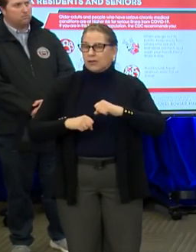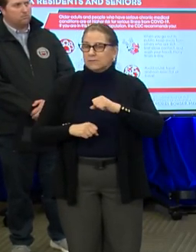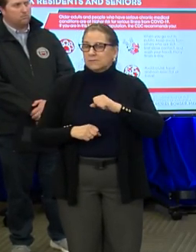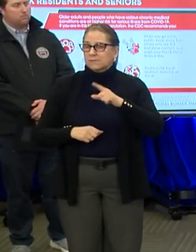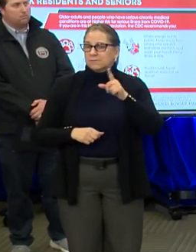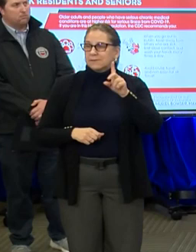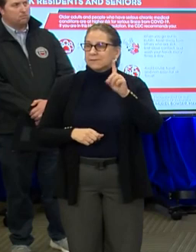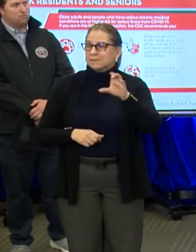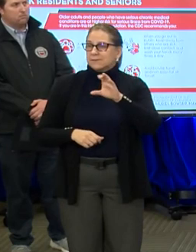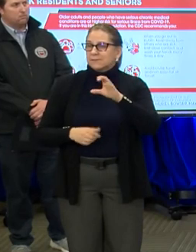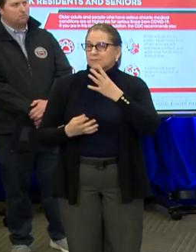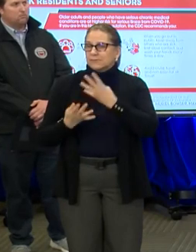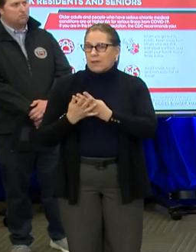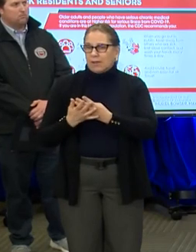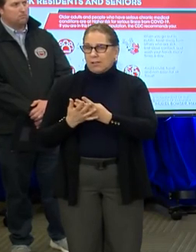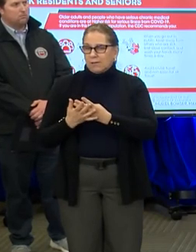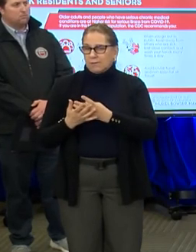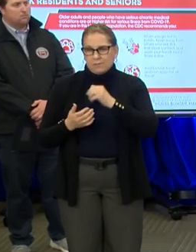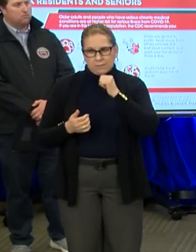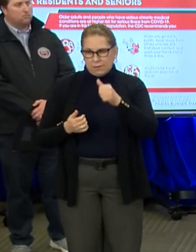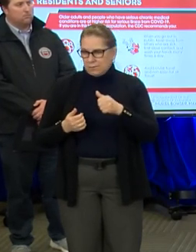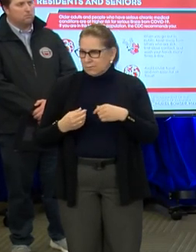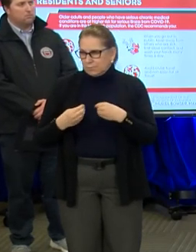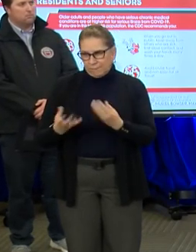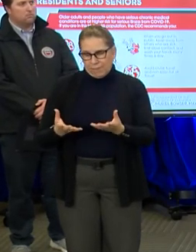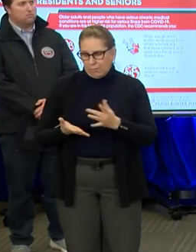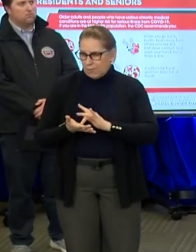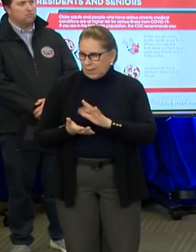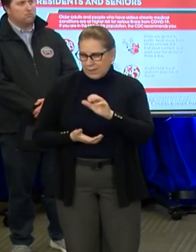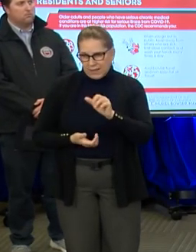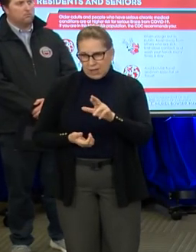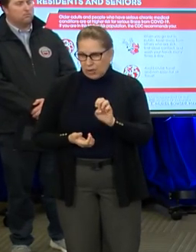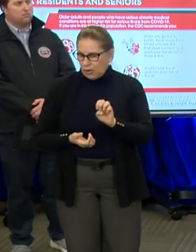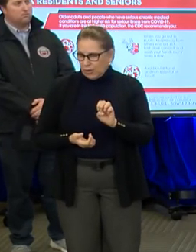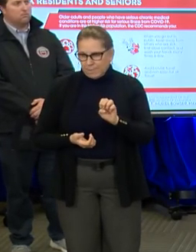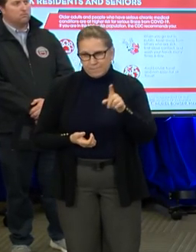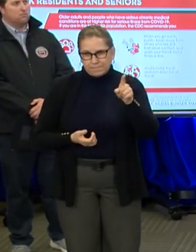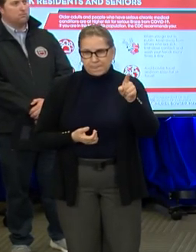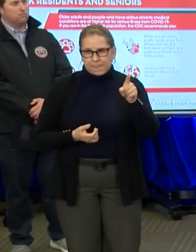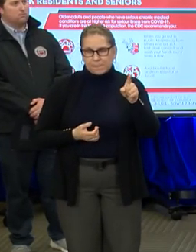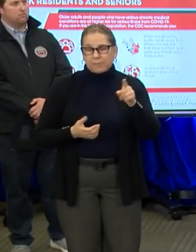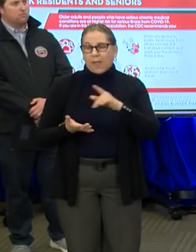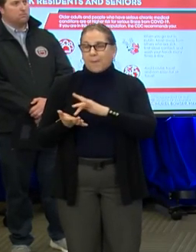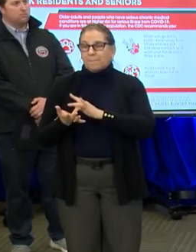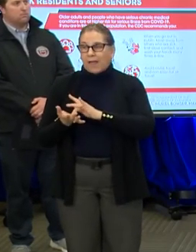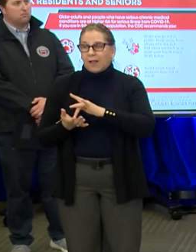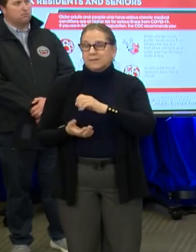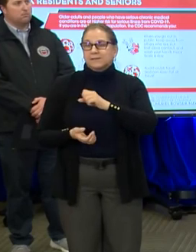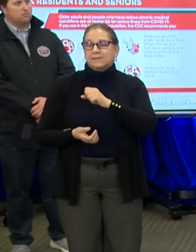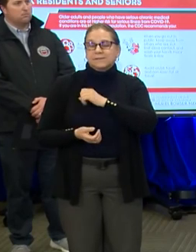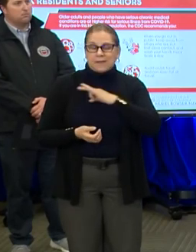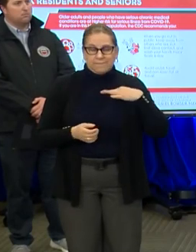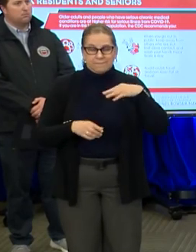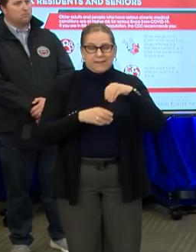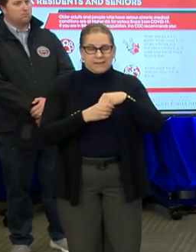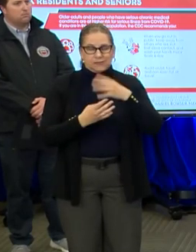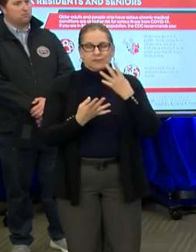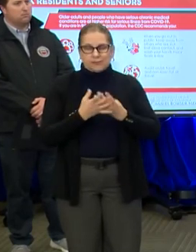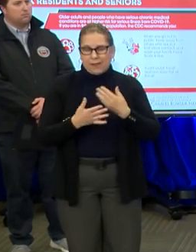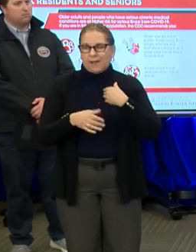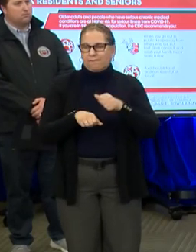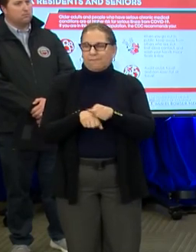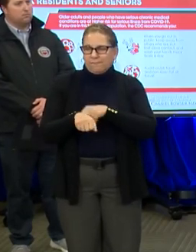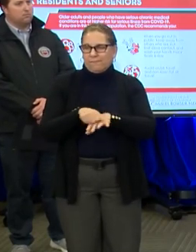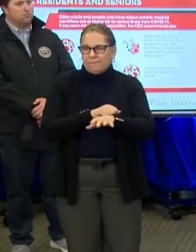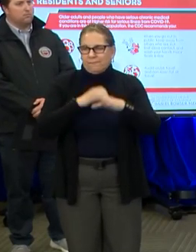are medical personnel at the D.C. jail, and they would be outfitted with the appropriate gear, supplies. Can we